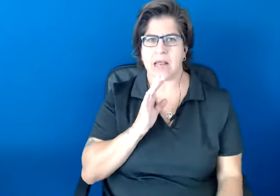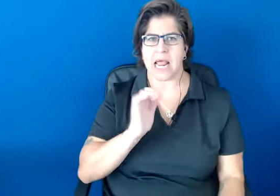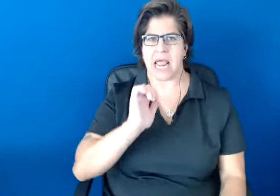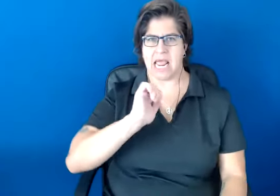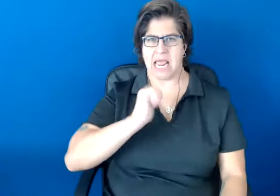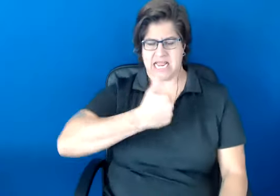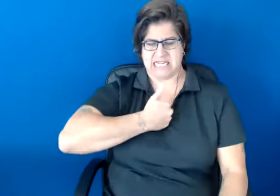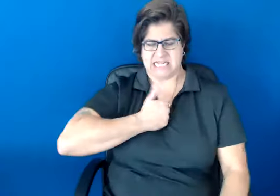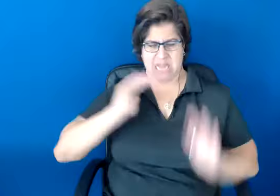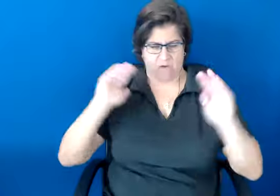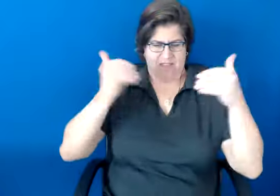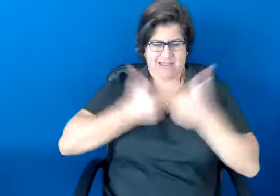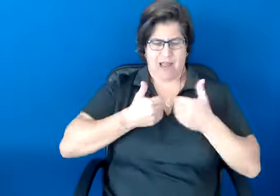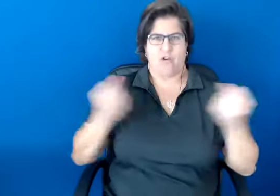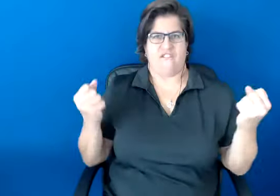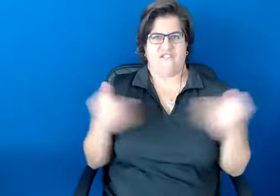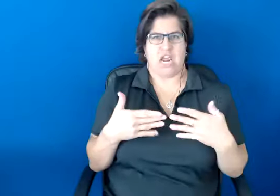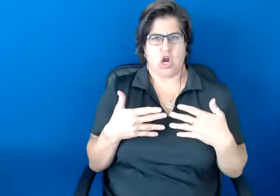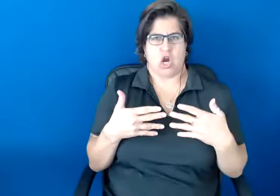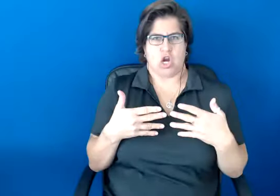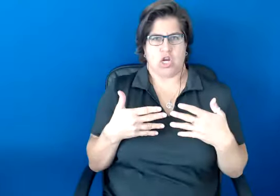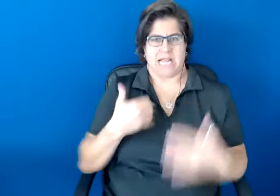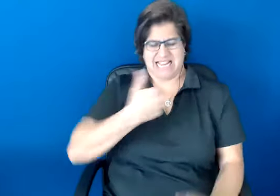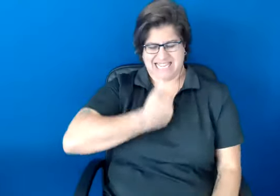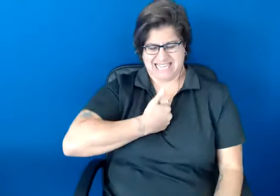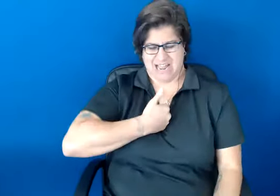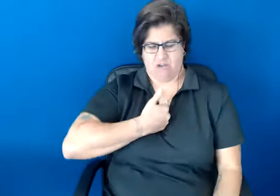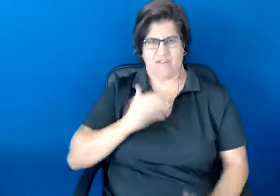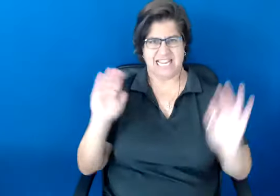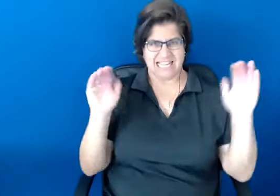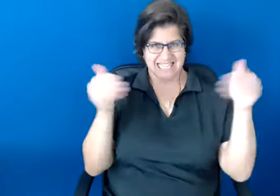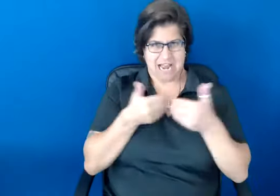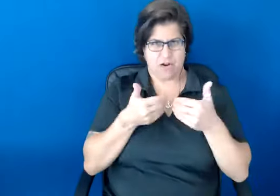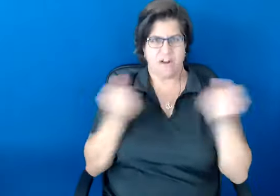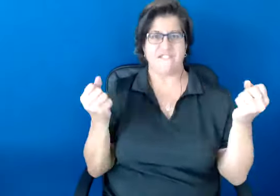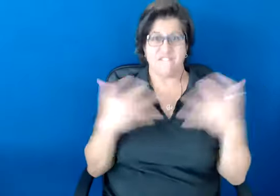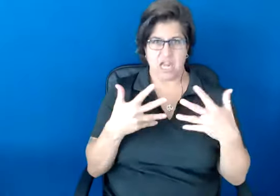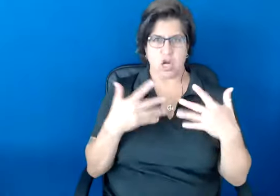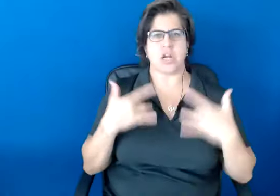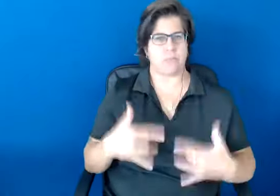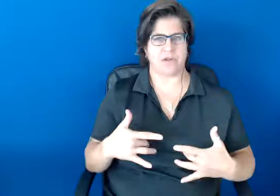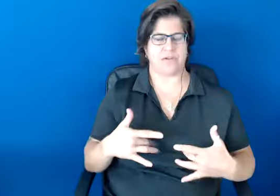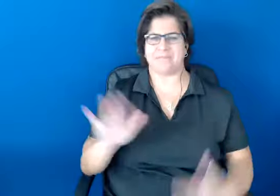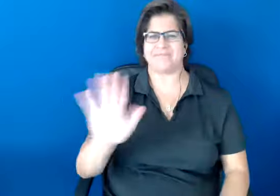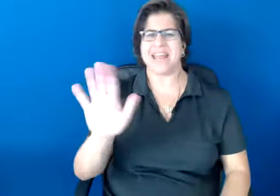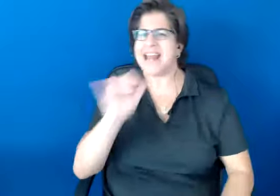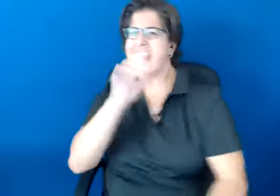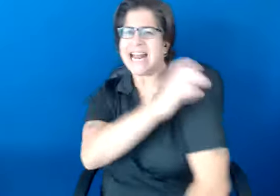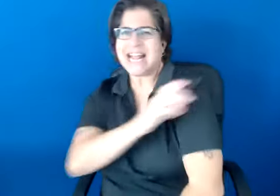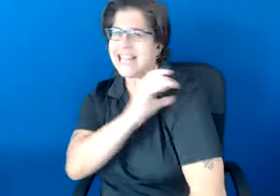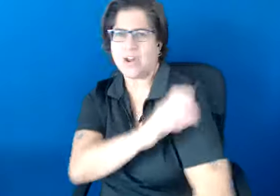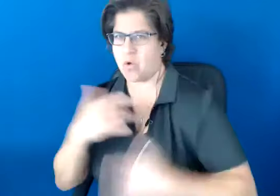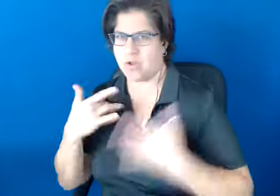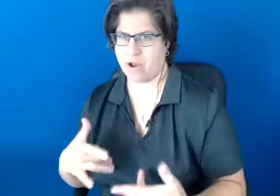self-centered fear depression. So I'm not going to be talking about clinical depression.